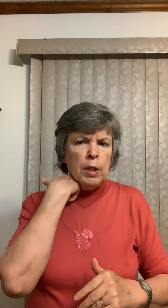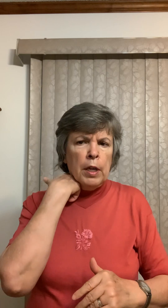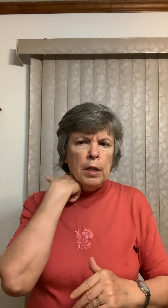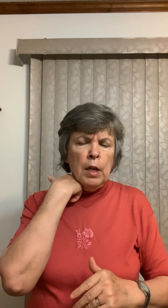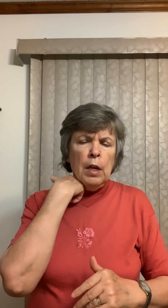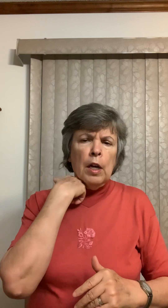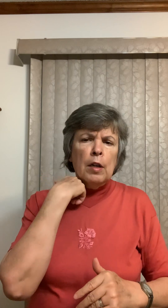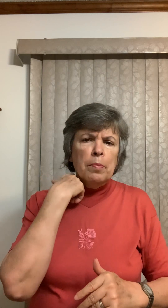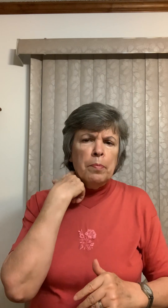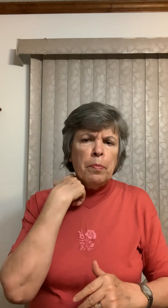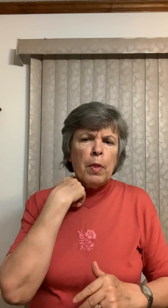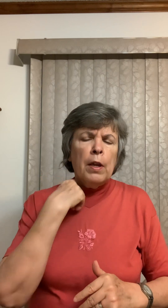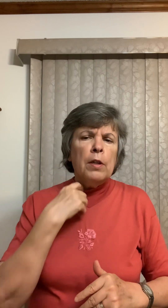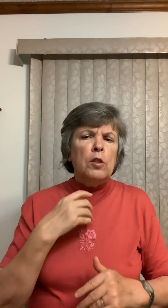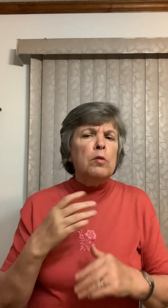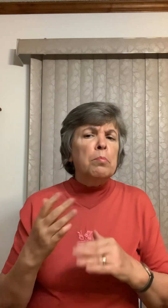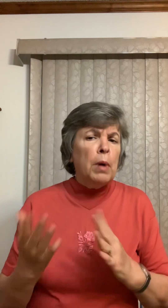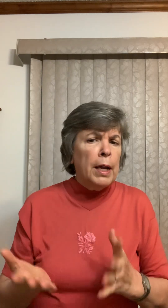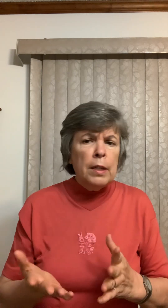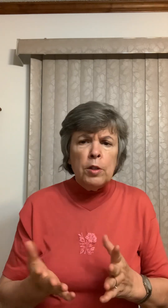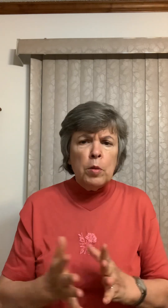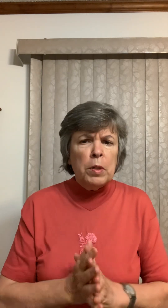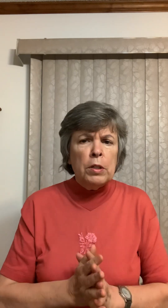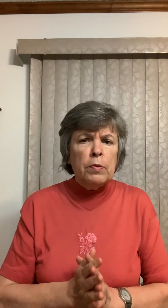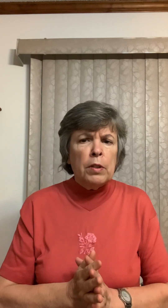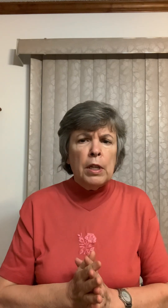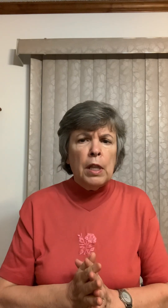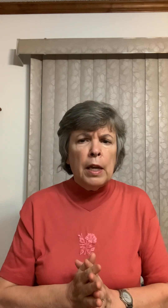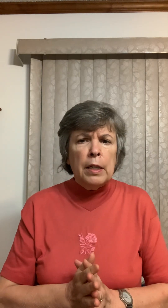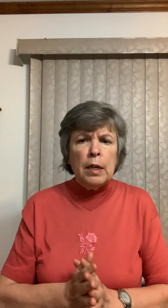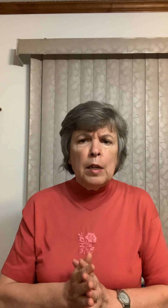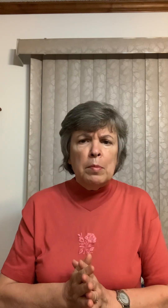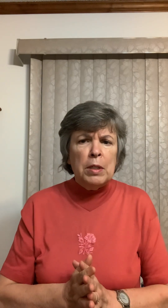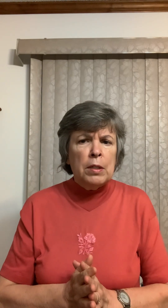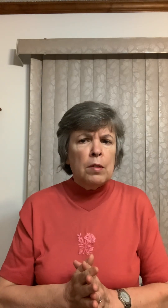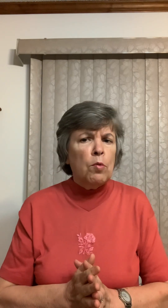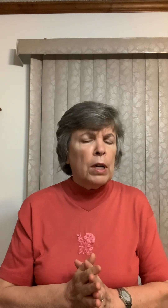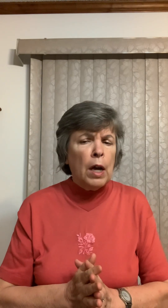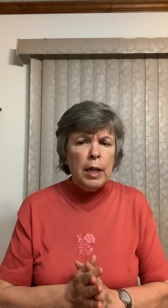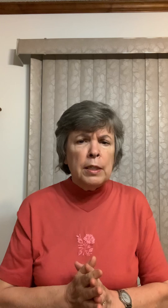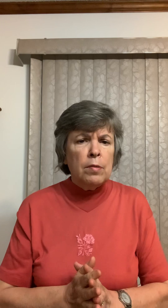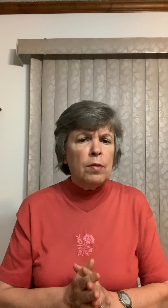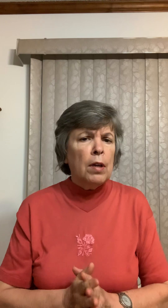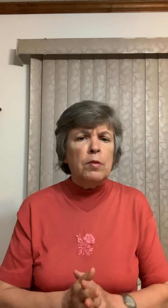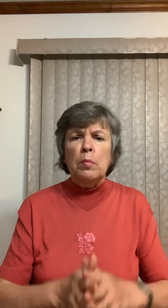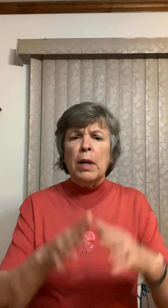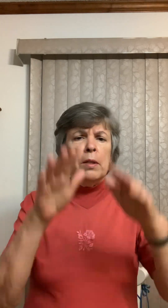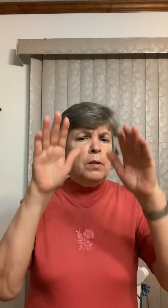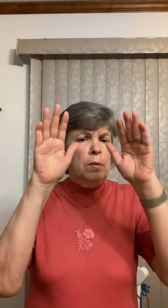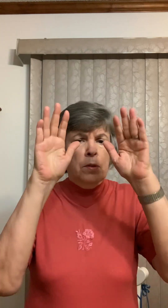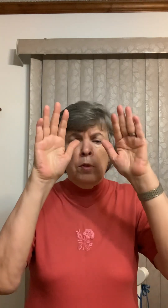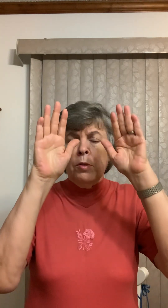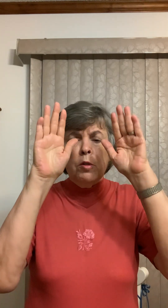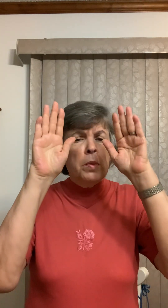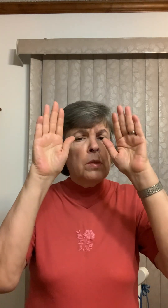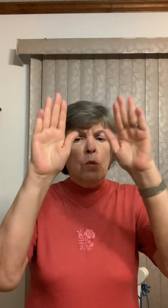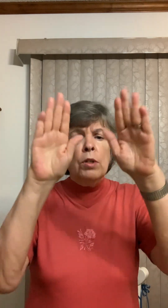Okay. You might interpret it differently, like instead of what heights of love, you might interpret it